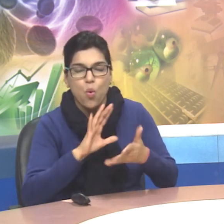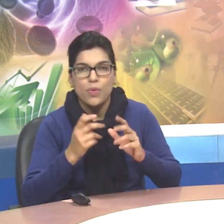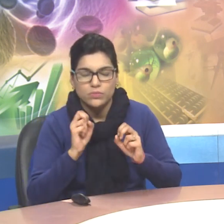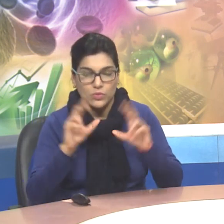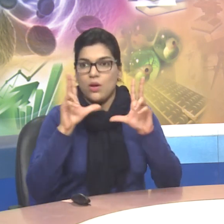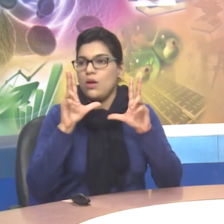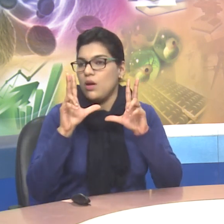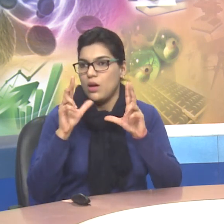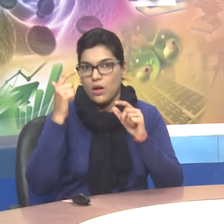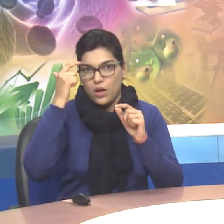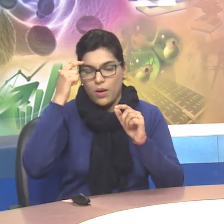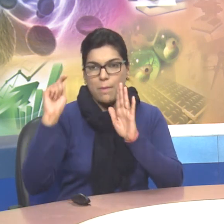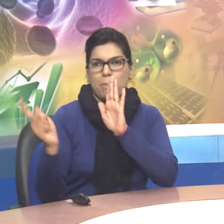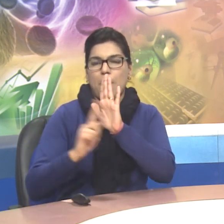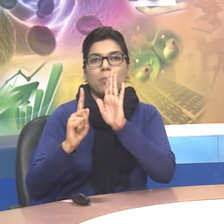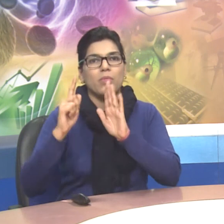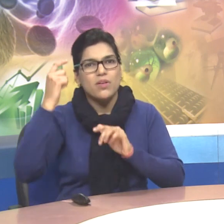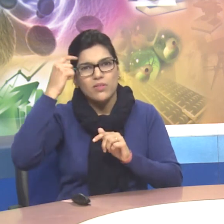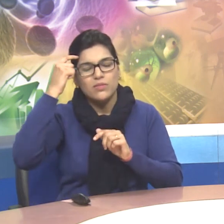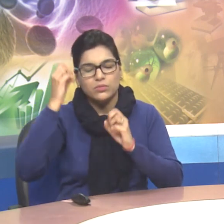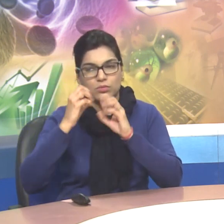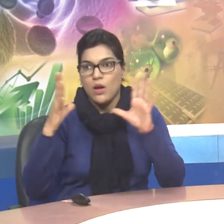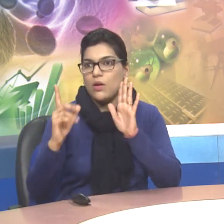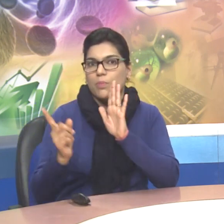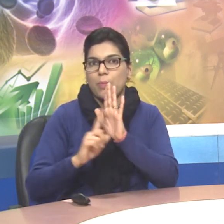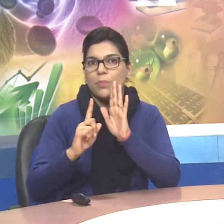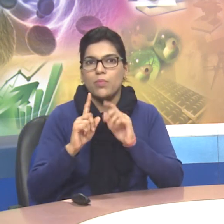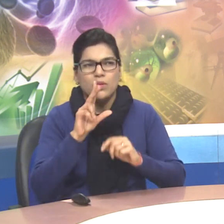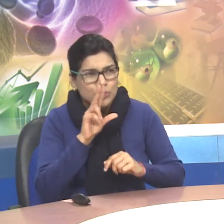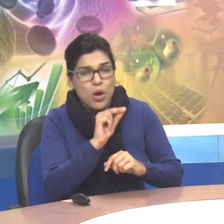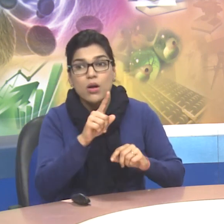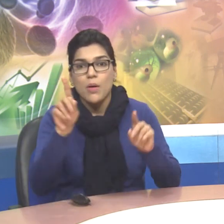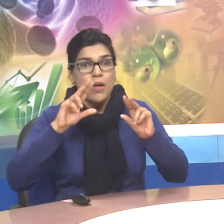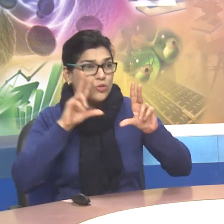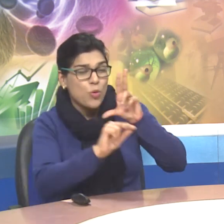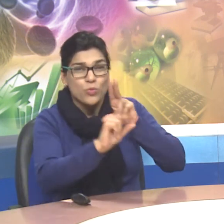She repeated, alarm, Aradhana, for heaven's sake,